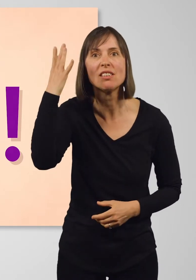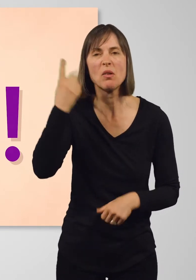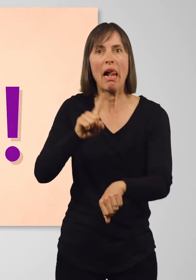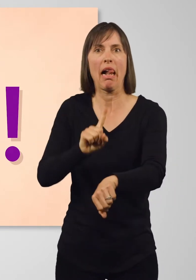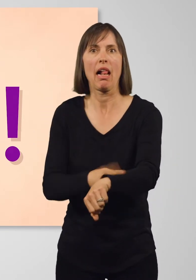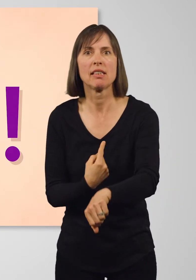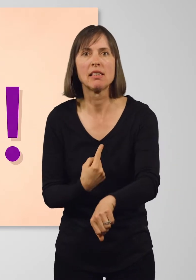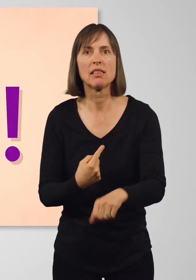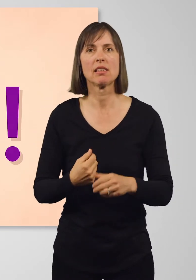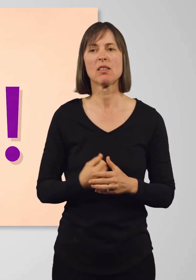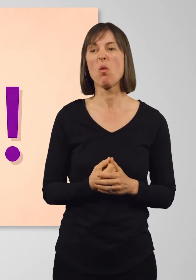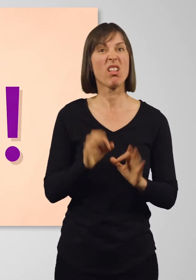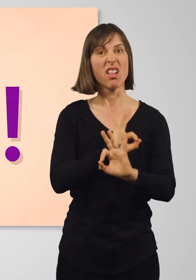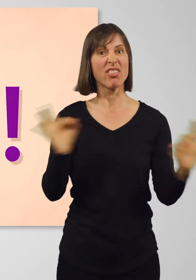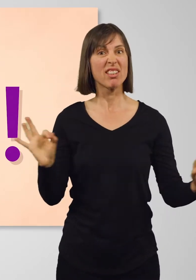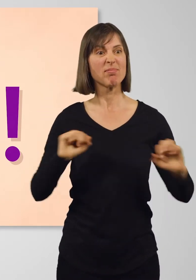used.